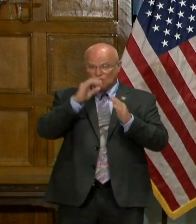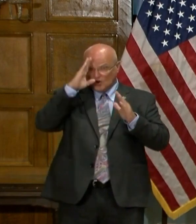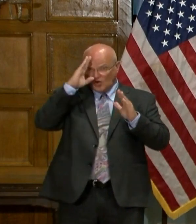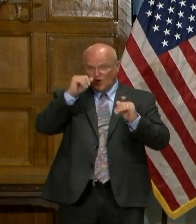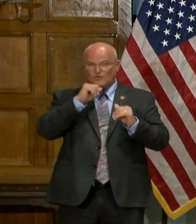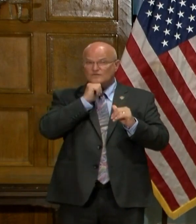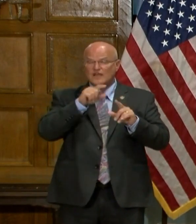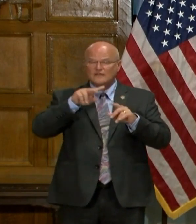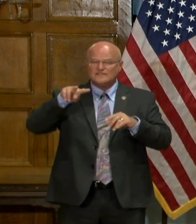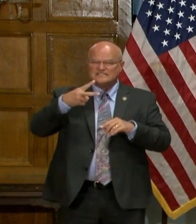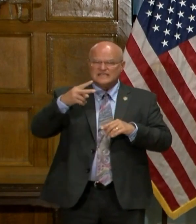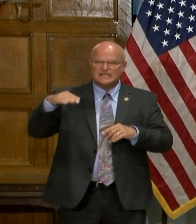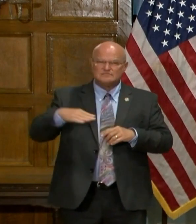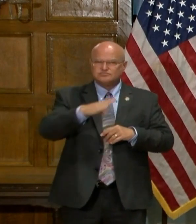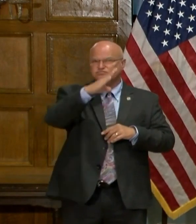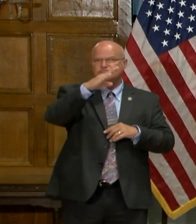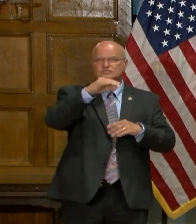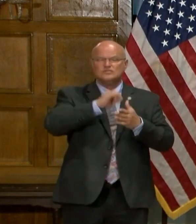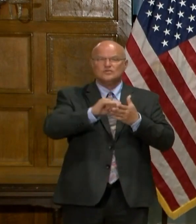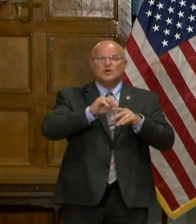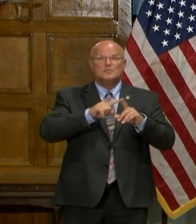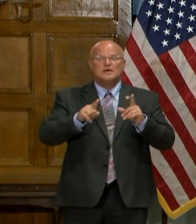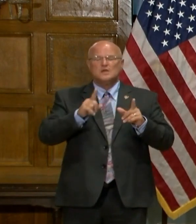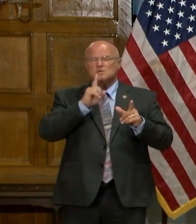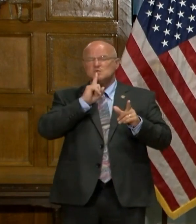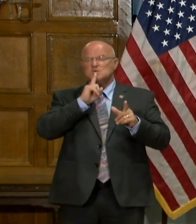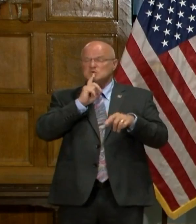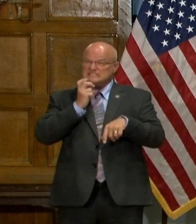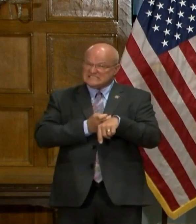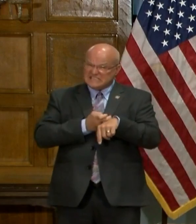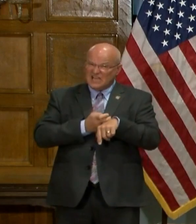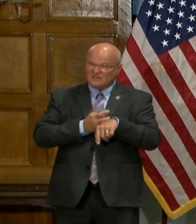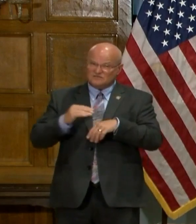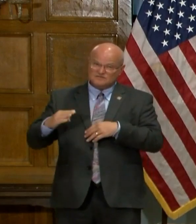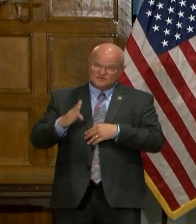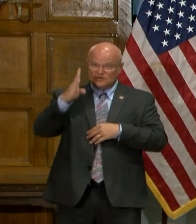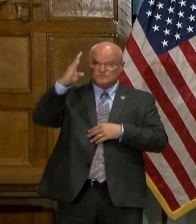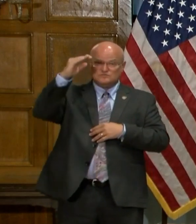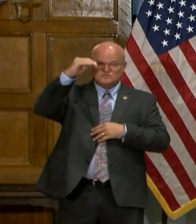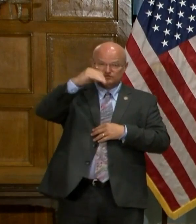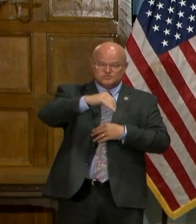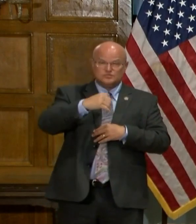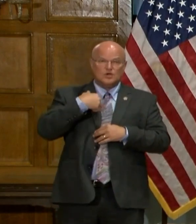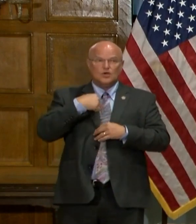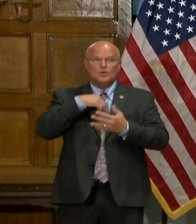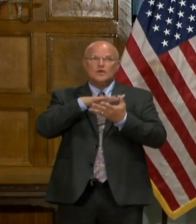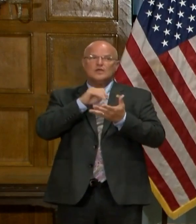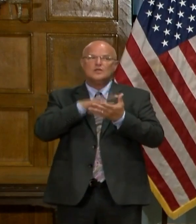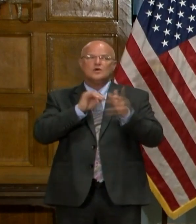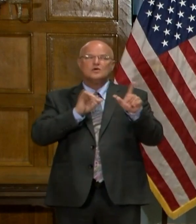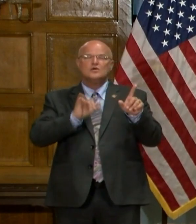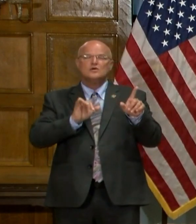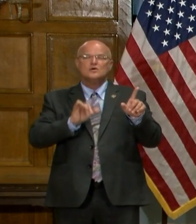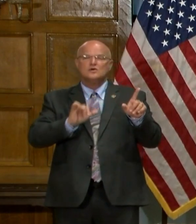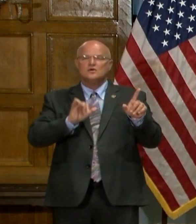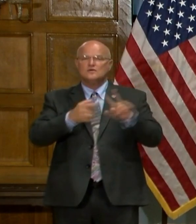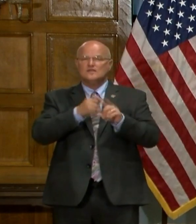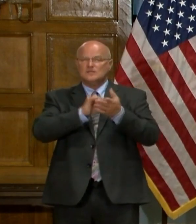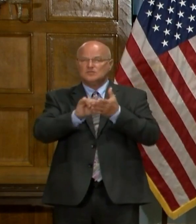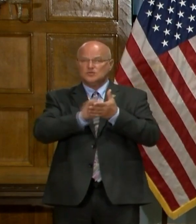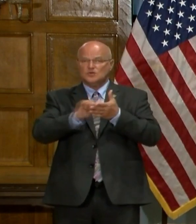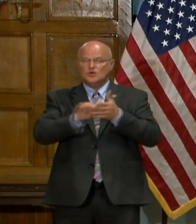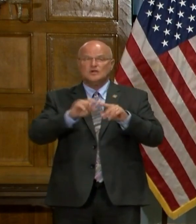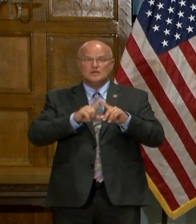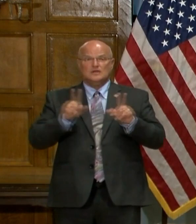hopefully they won't have a second wave in New York, but they had a really tough first wave that we all learned from. And